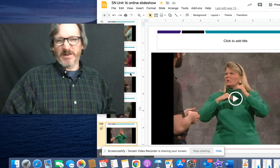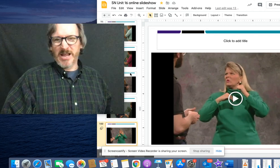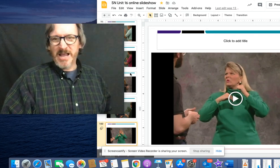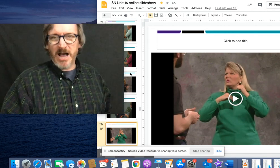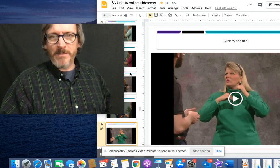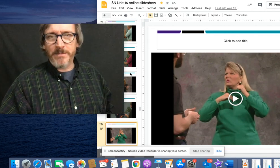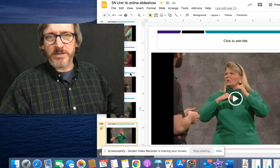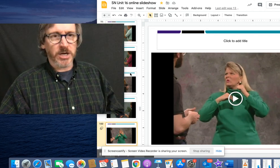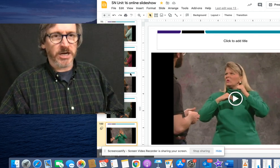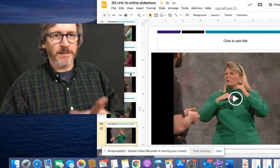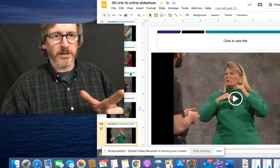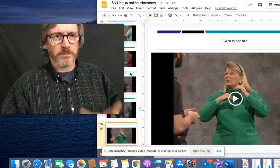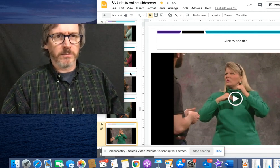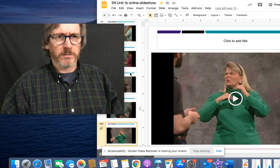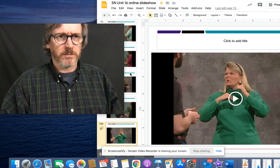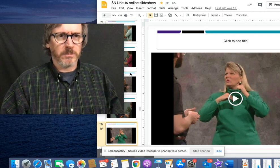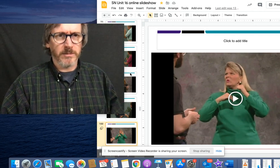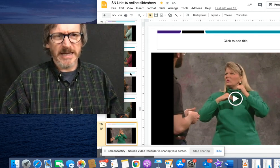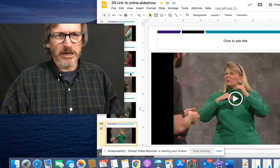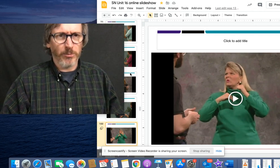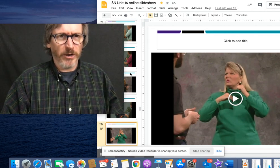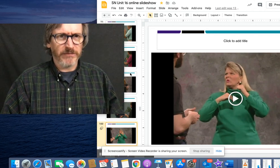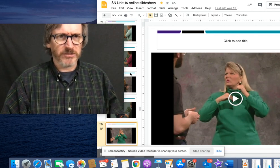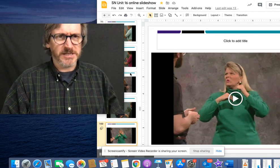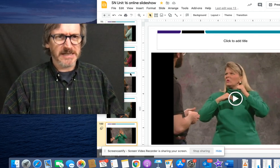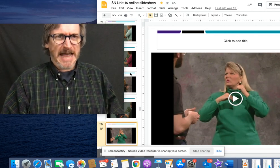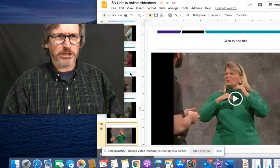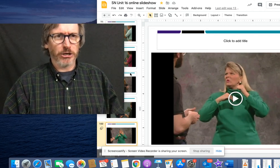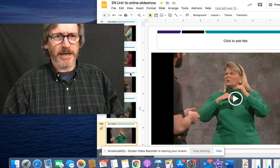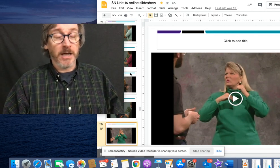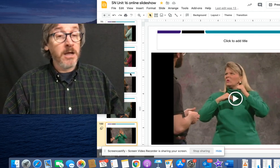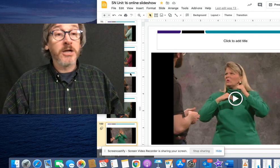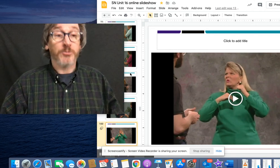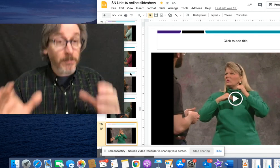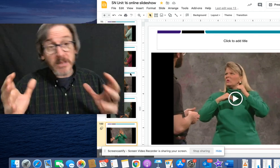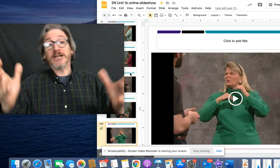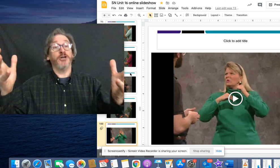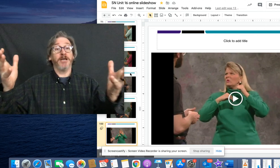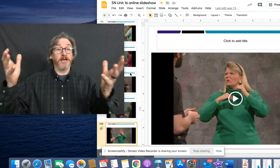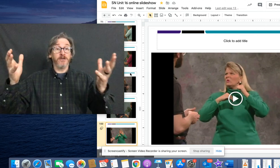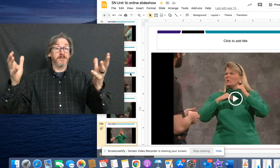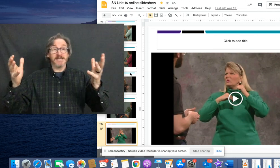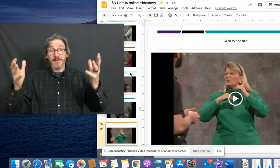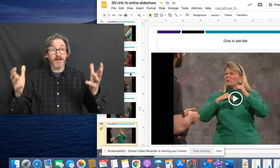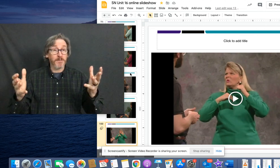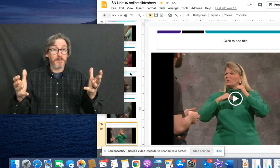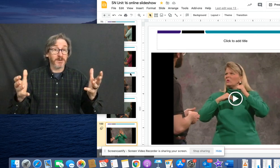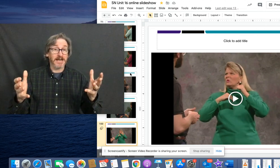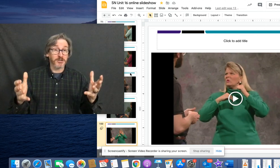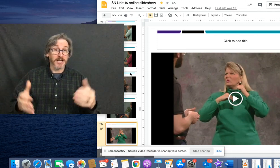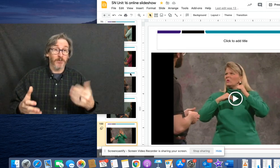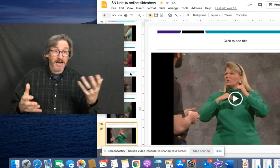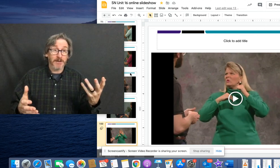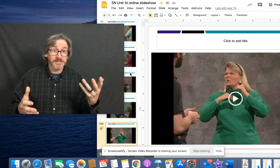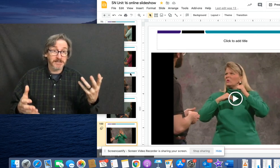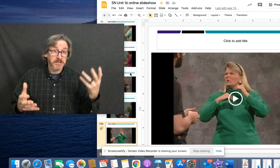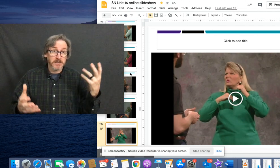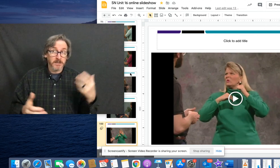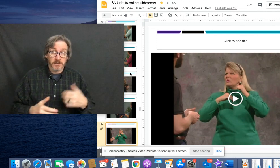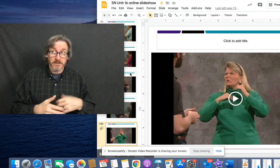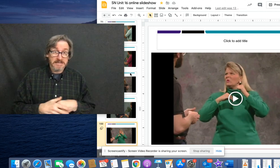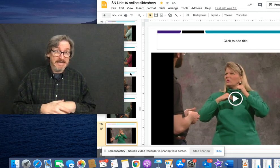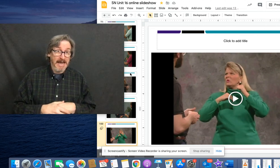hard, right? She's talking about needlepoint versus latch hooking. Do you remember latch hooking? Does anybody remember latch hooking? When I